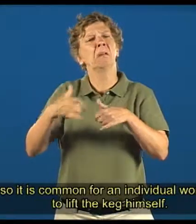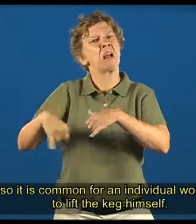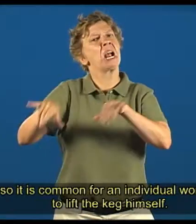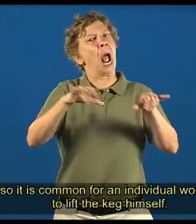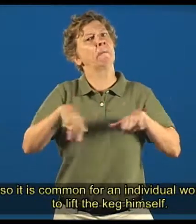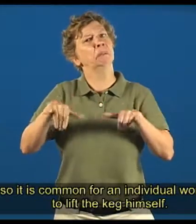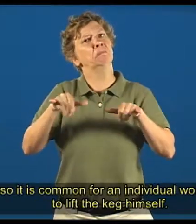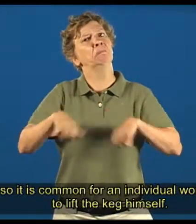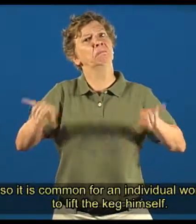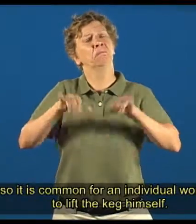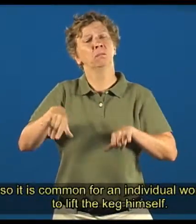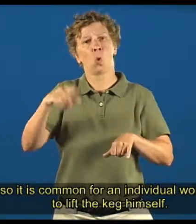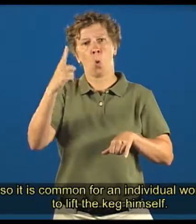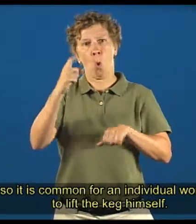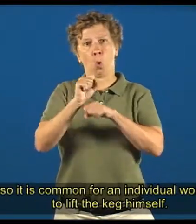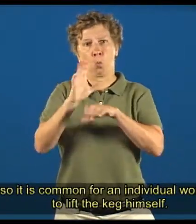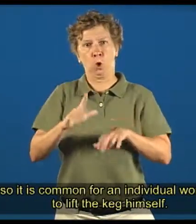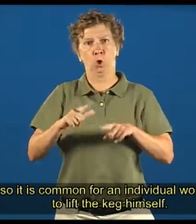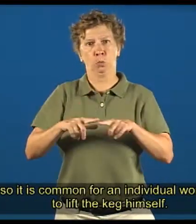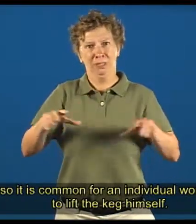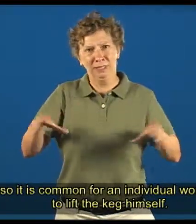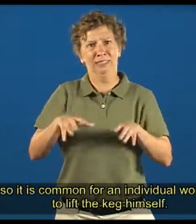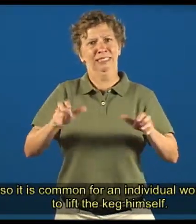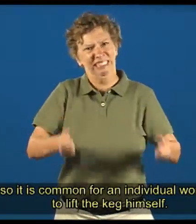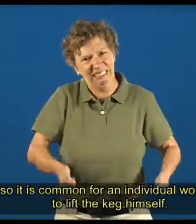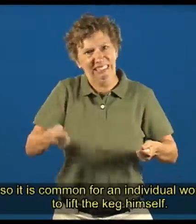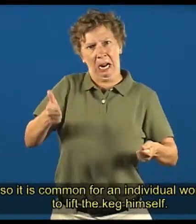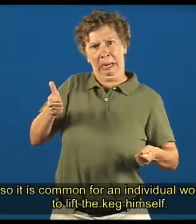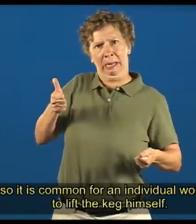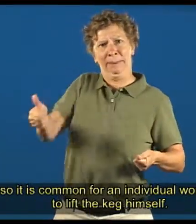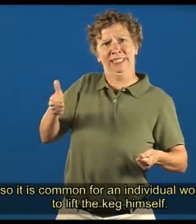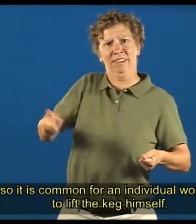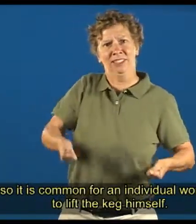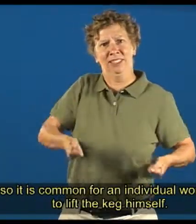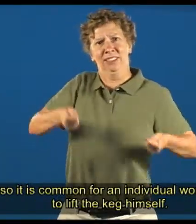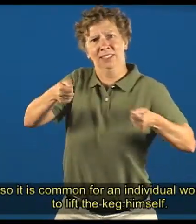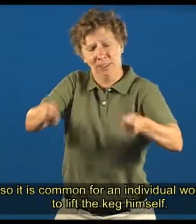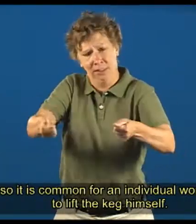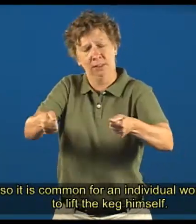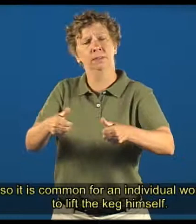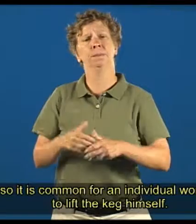so it is common for an individual worker to lift the keg himself.